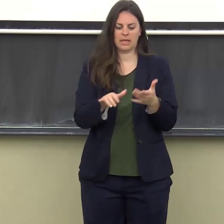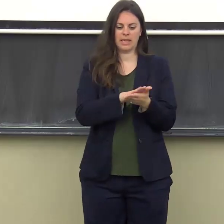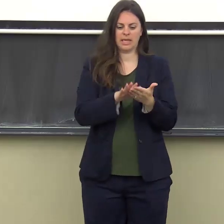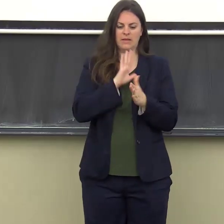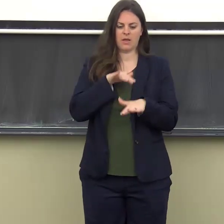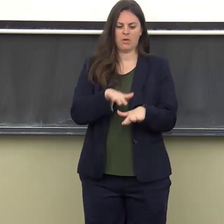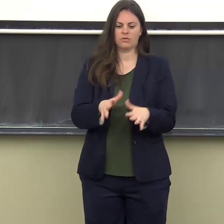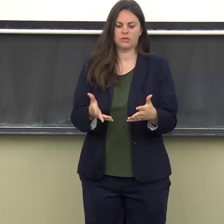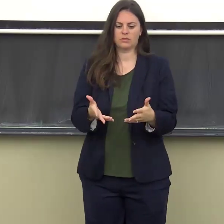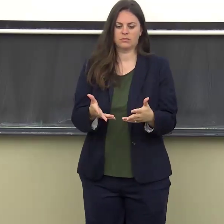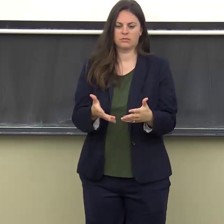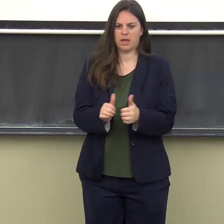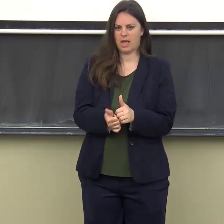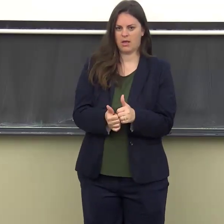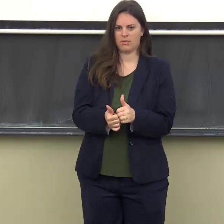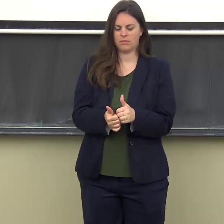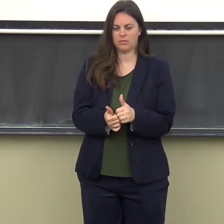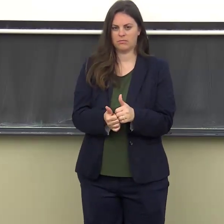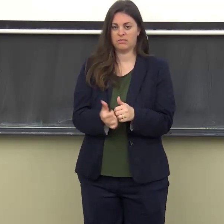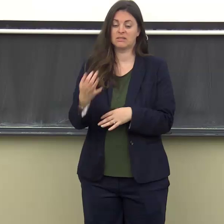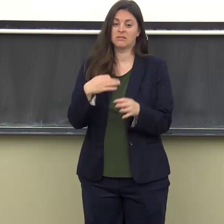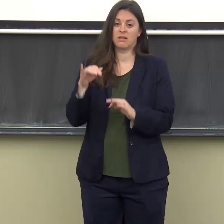than trying to clean the ocean, can we create